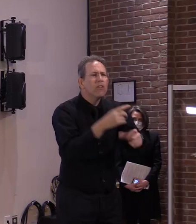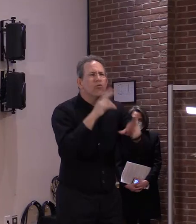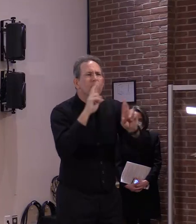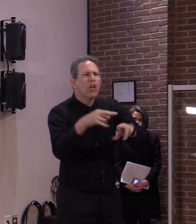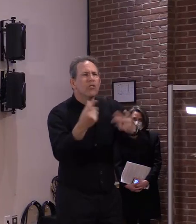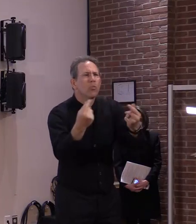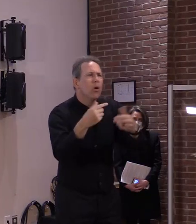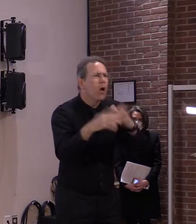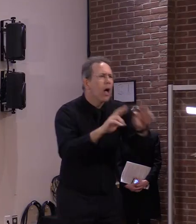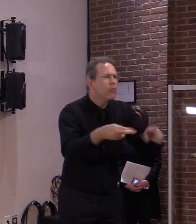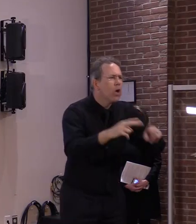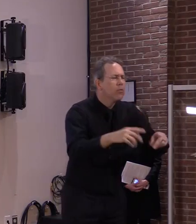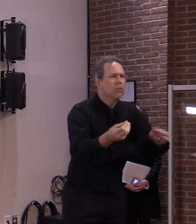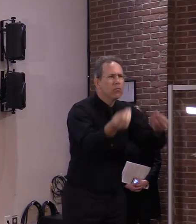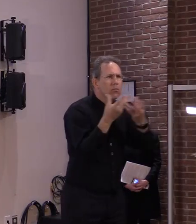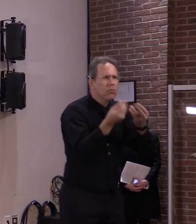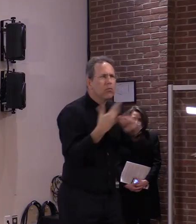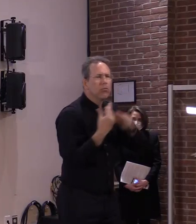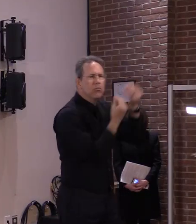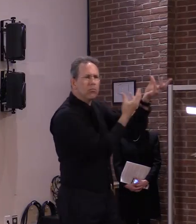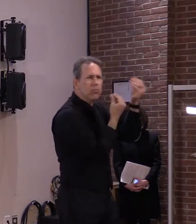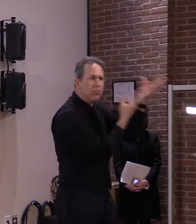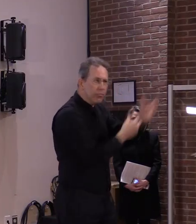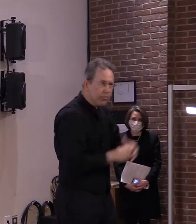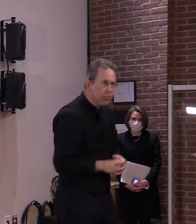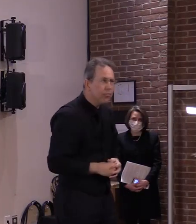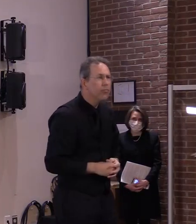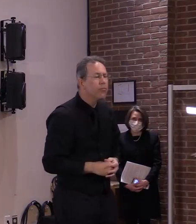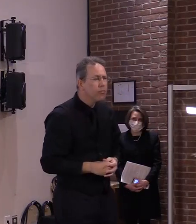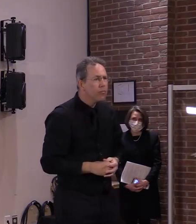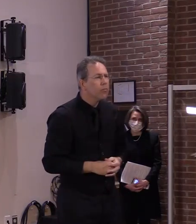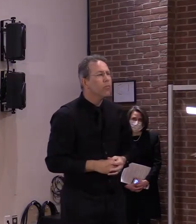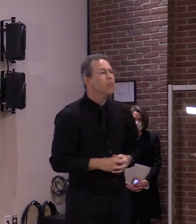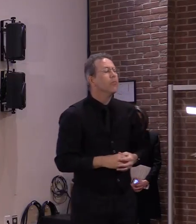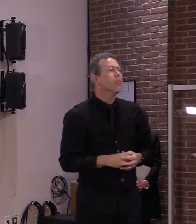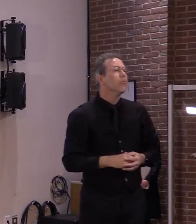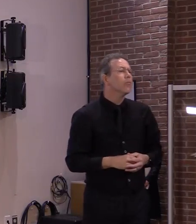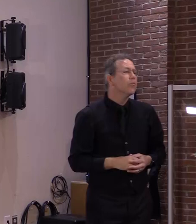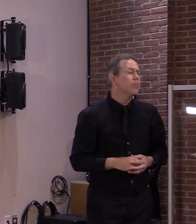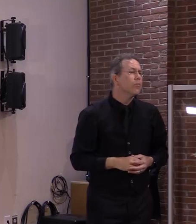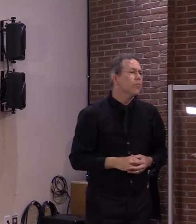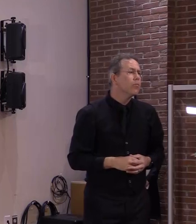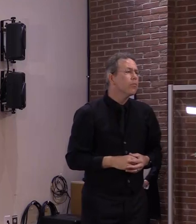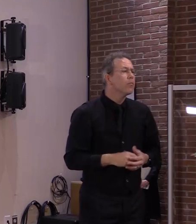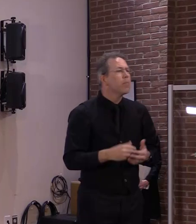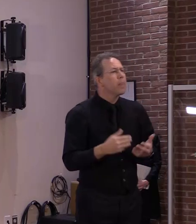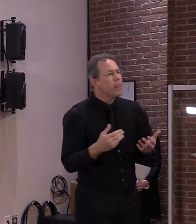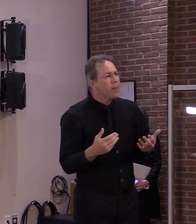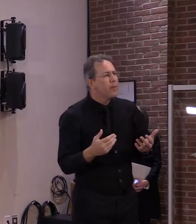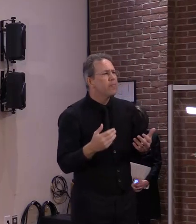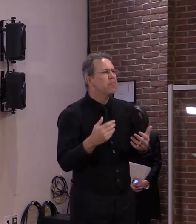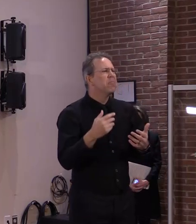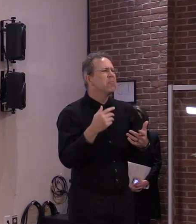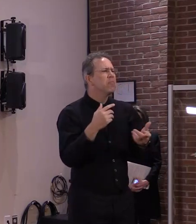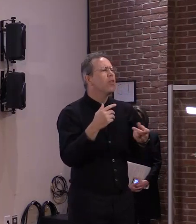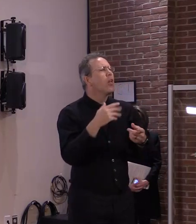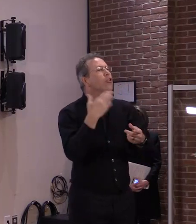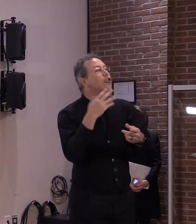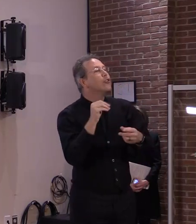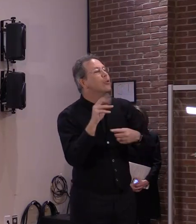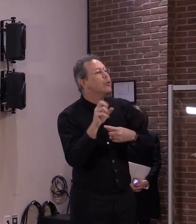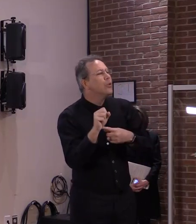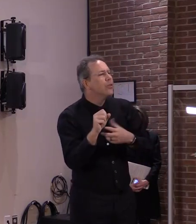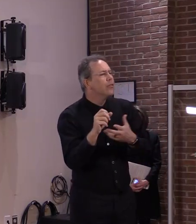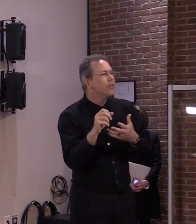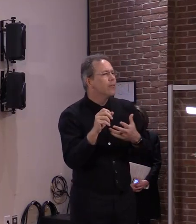a positive result comes of that, as we would expect, and the pause is stopped at that point